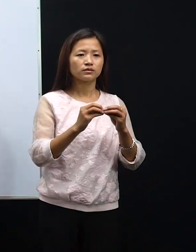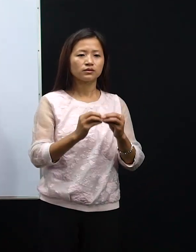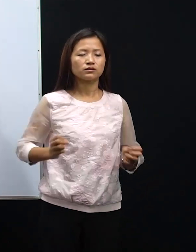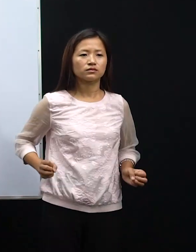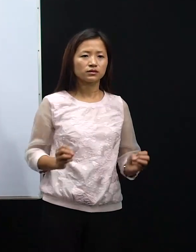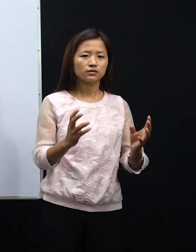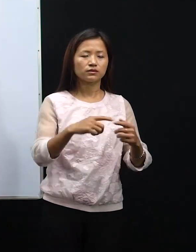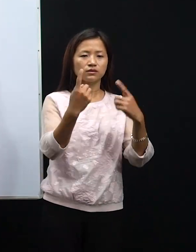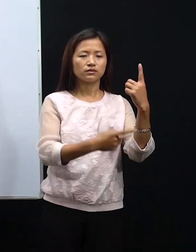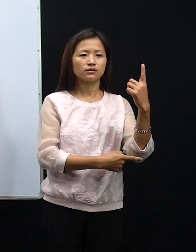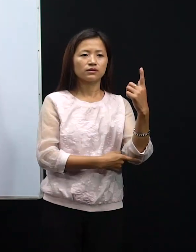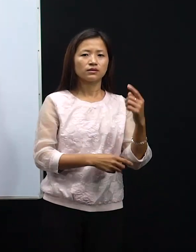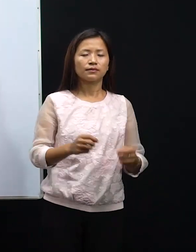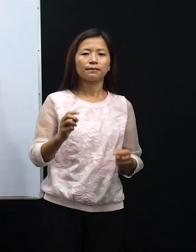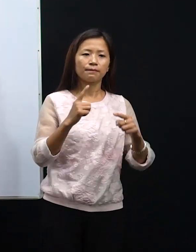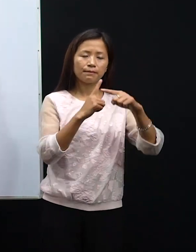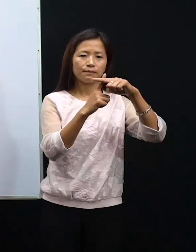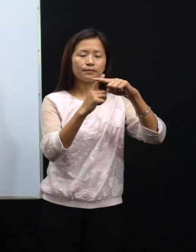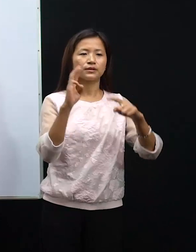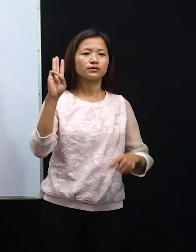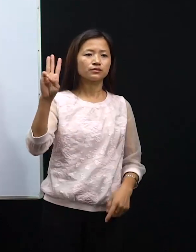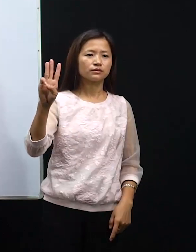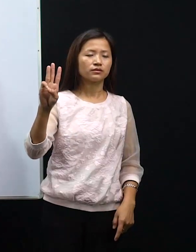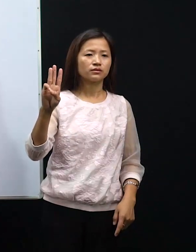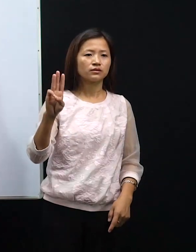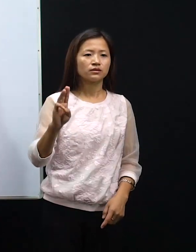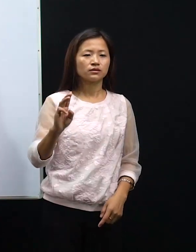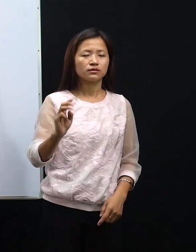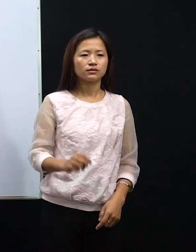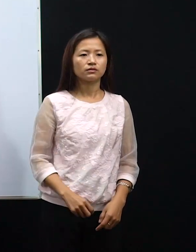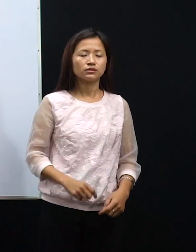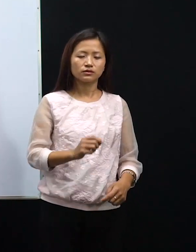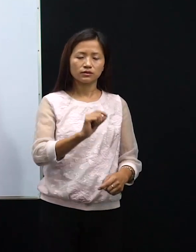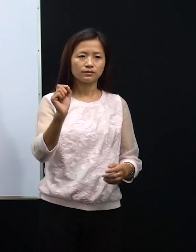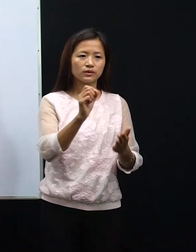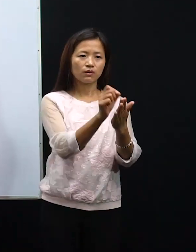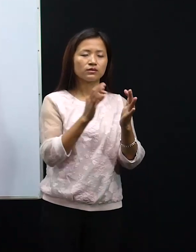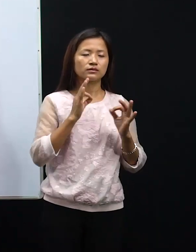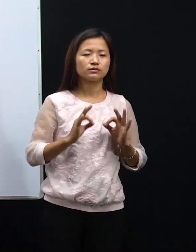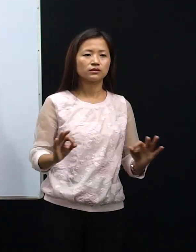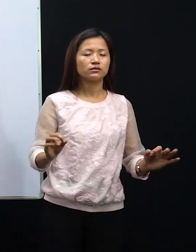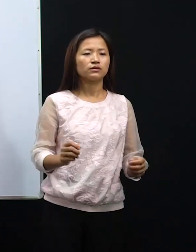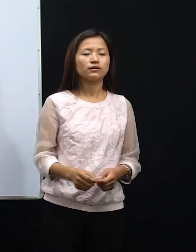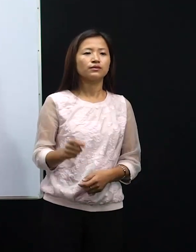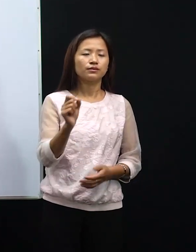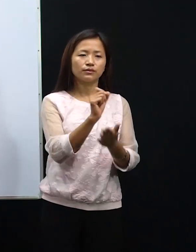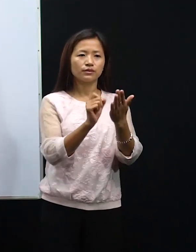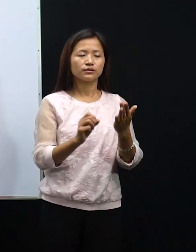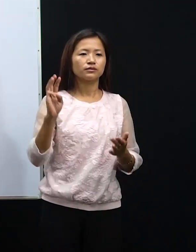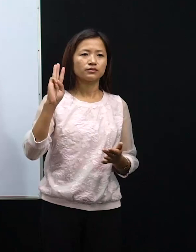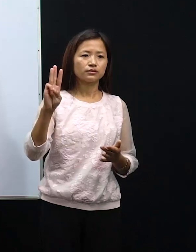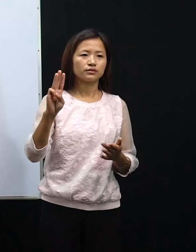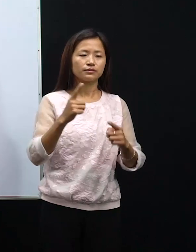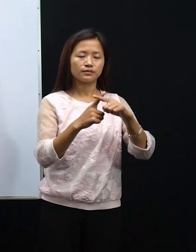number, 3, plus 3. It is the only number here, so we will simply write plus 3. If you look at the second term,